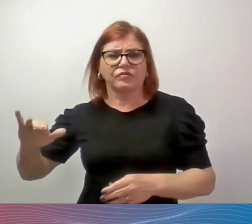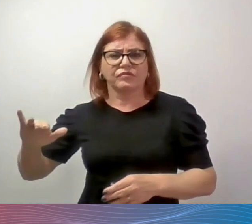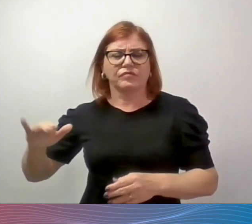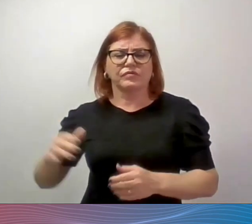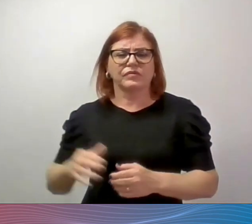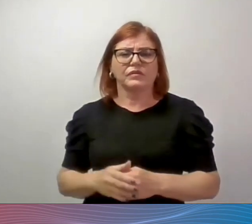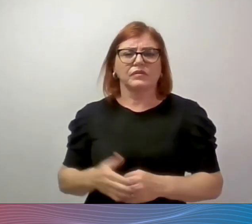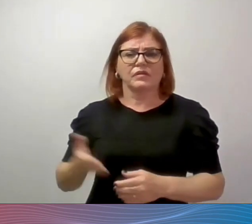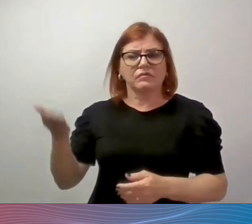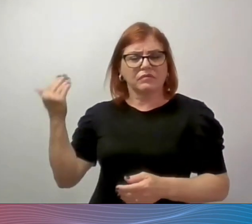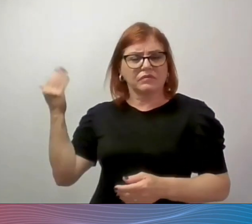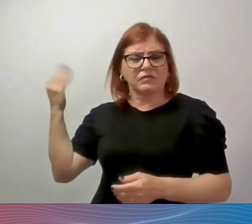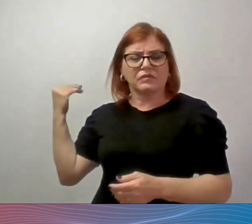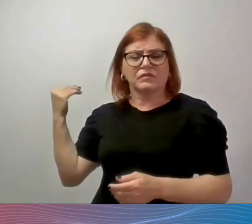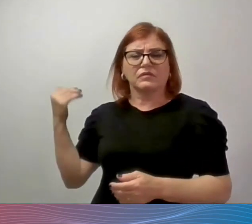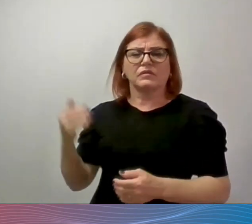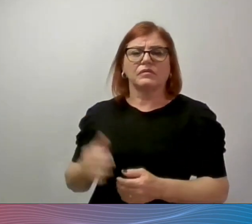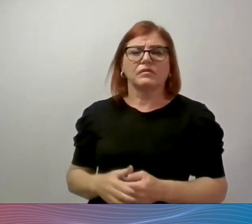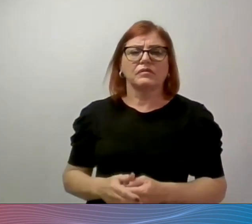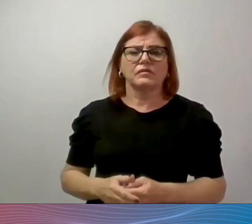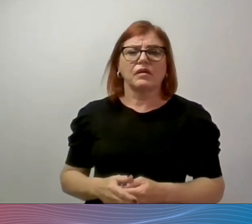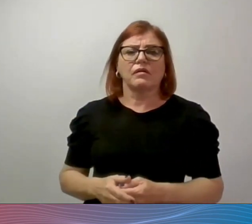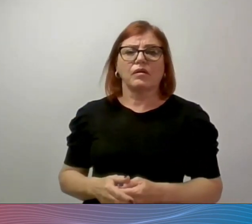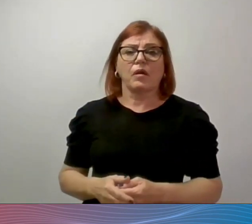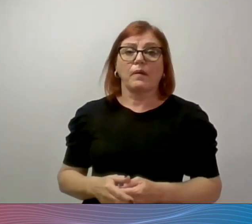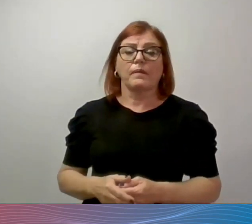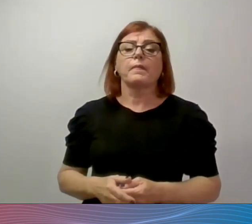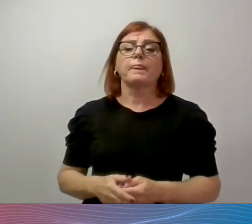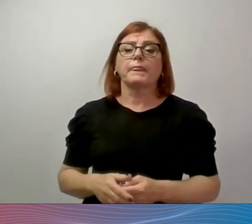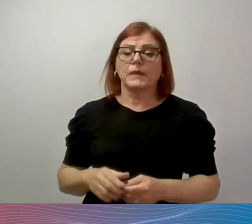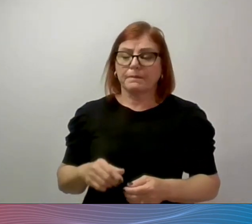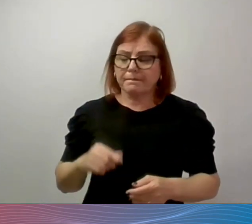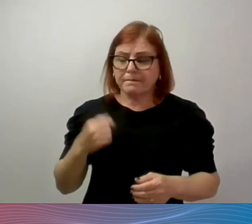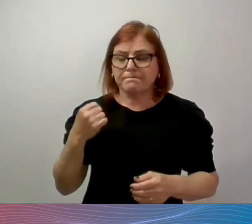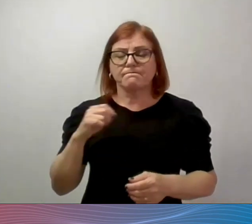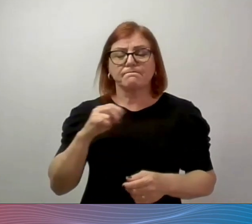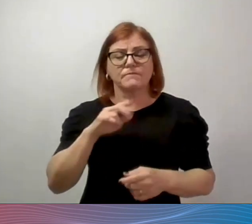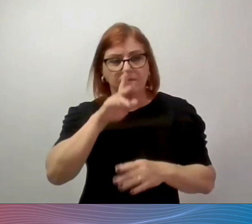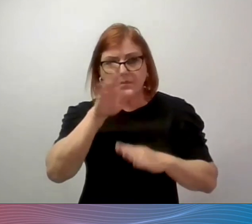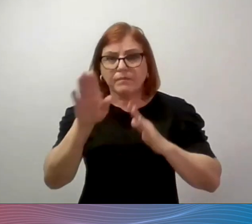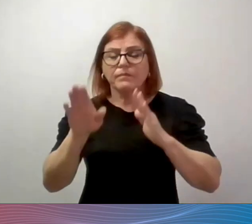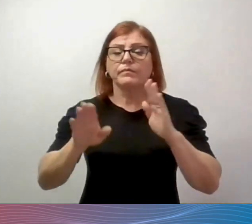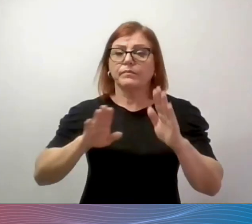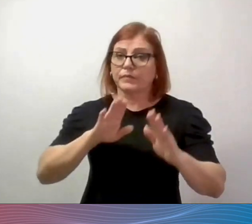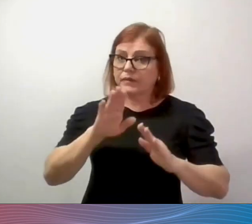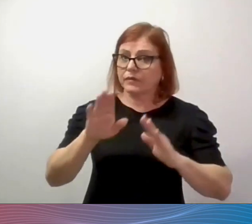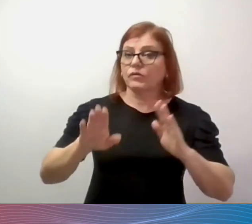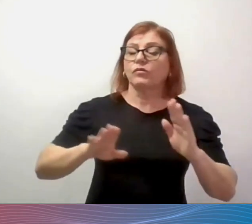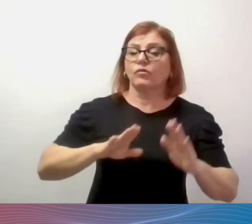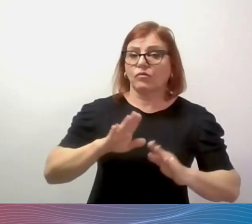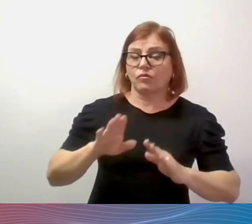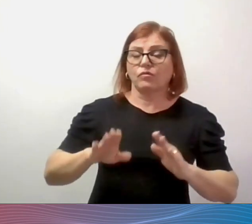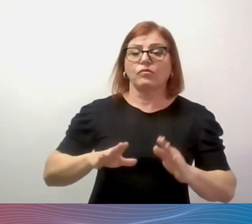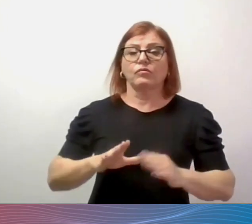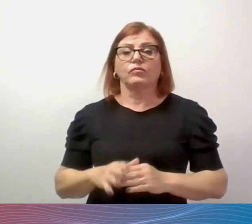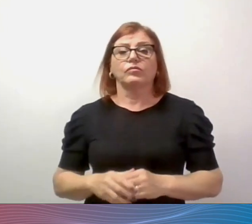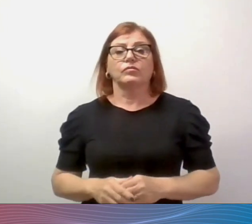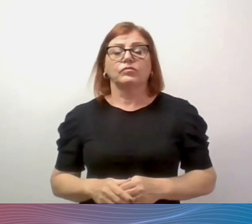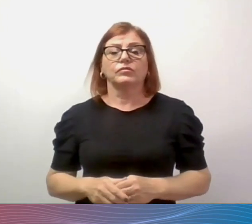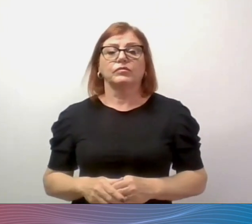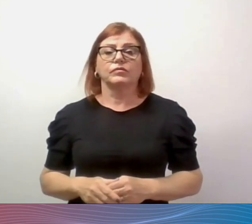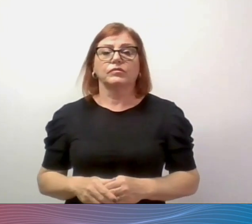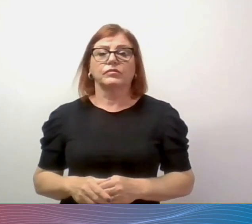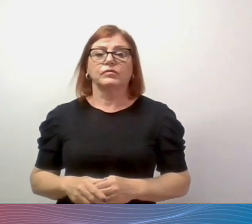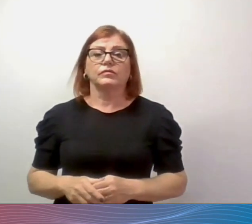muitos riscos, muito perigo. And in this aspect there are many dangers and risks. Isso fez com que, irmãos,